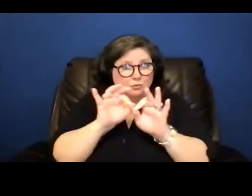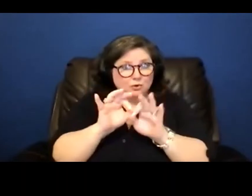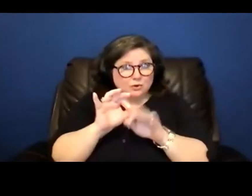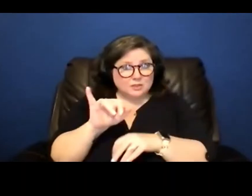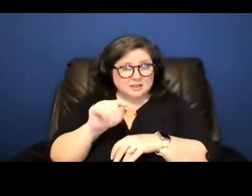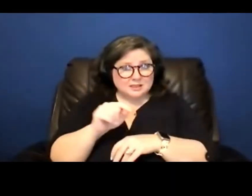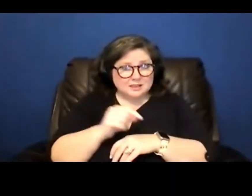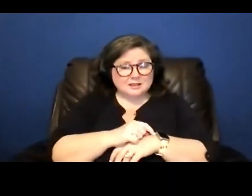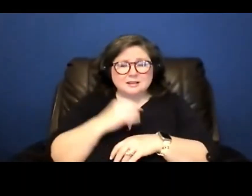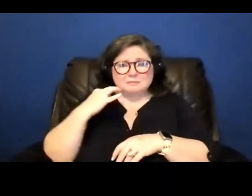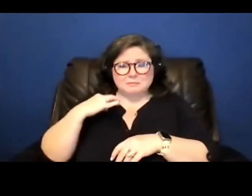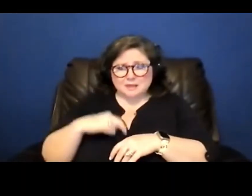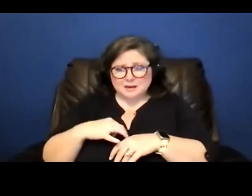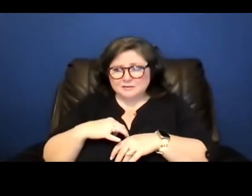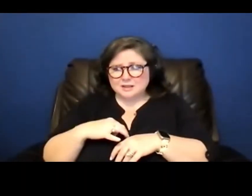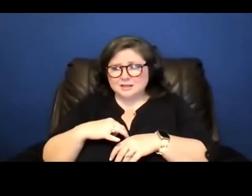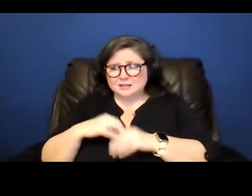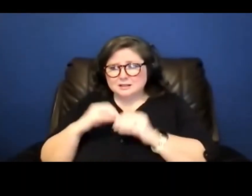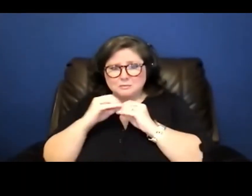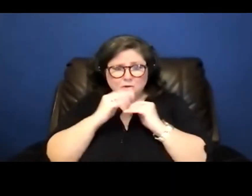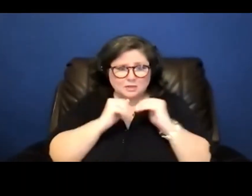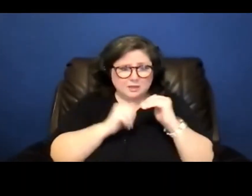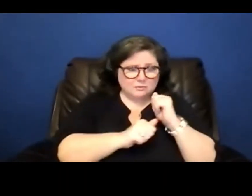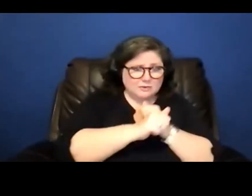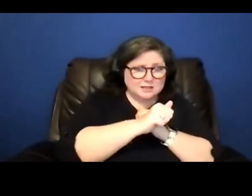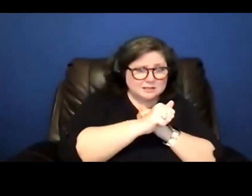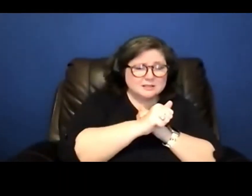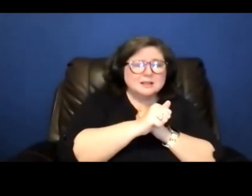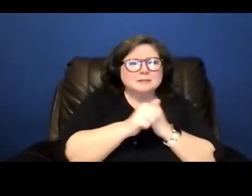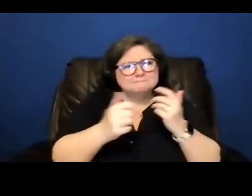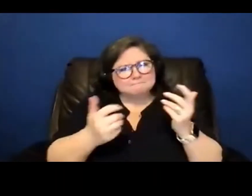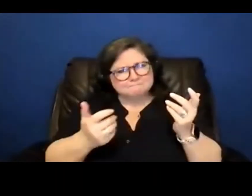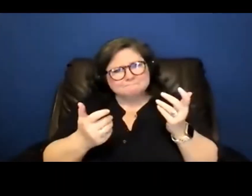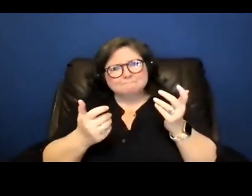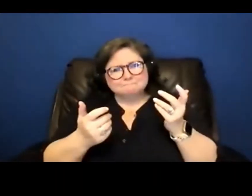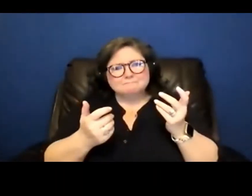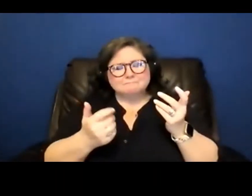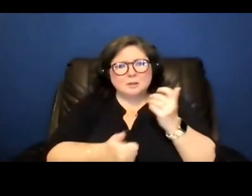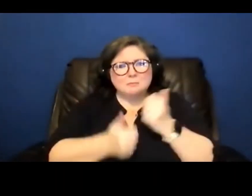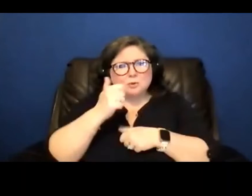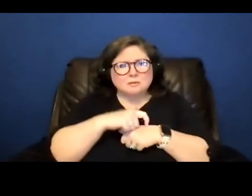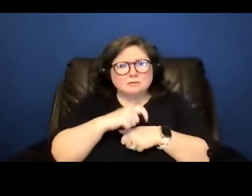the benefits outweigh the risk? And I think that in most clinical trials they do.